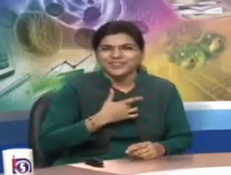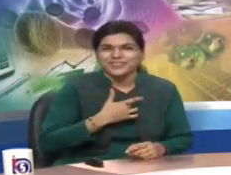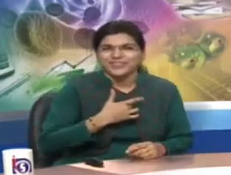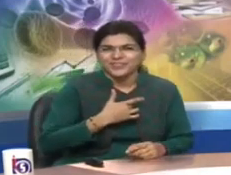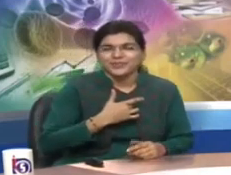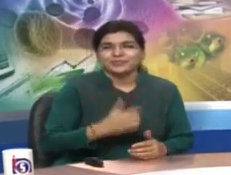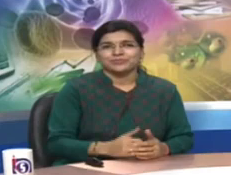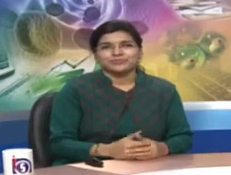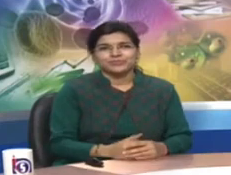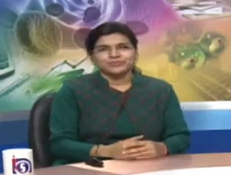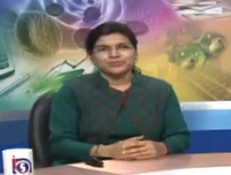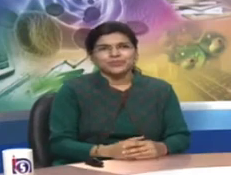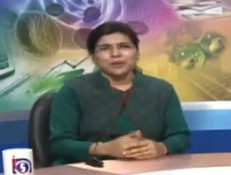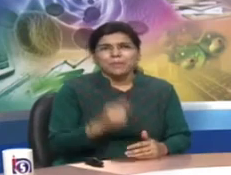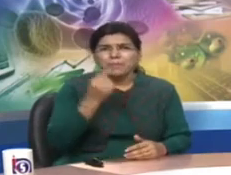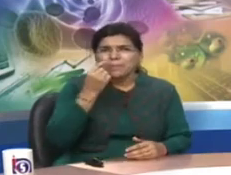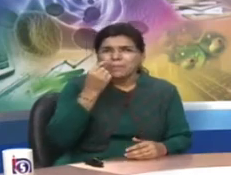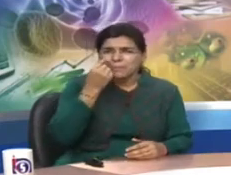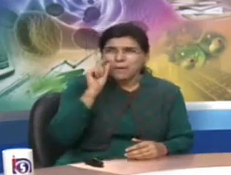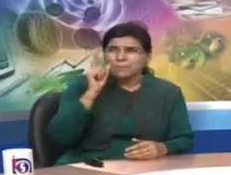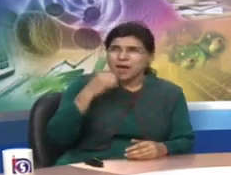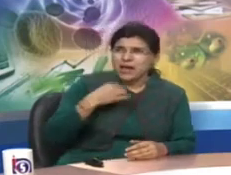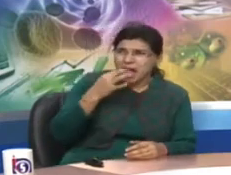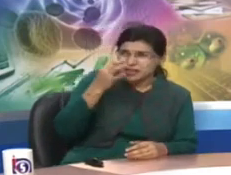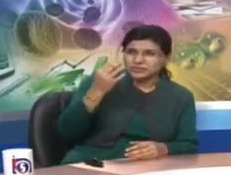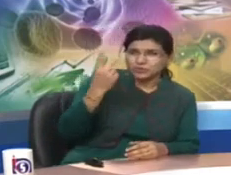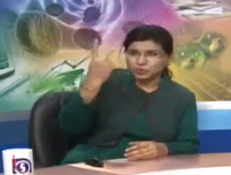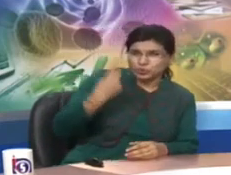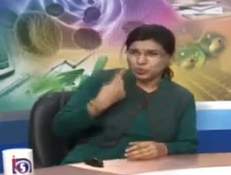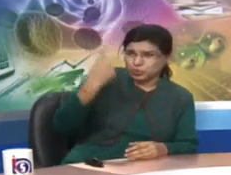so obvious. Are we living, Papa?